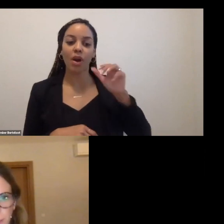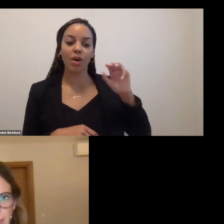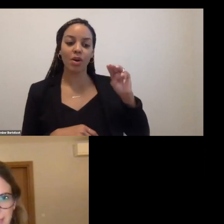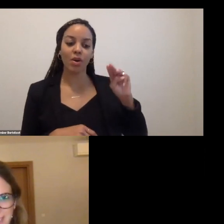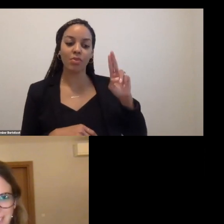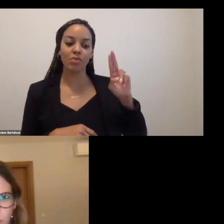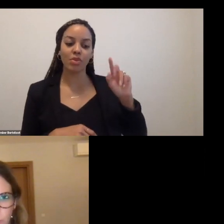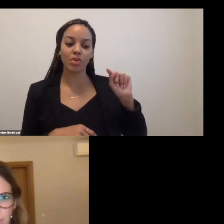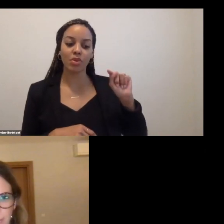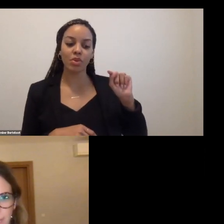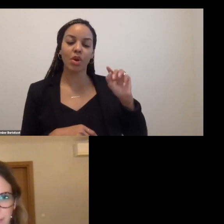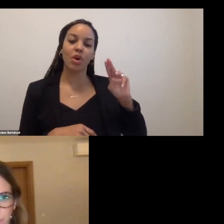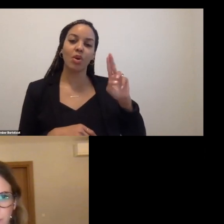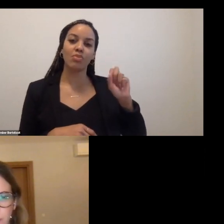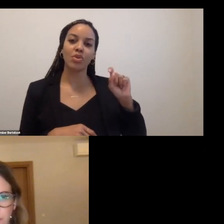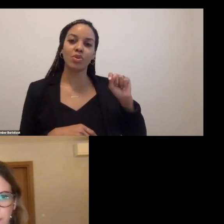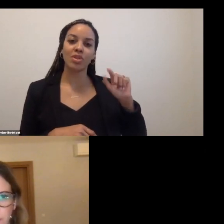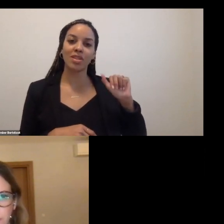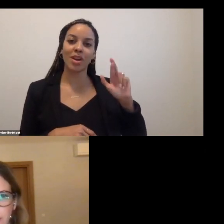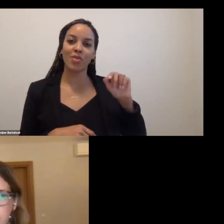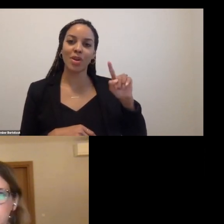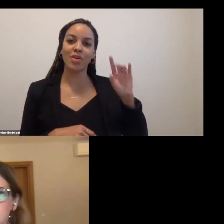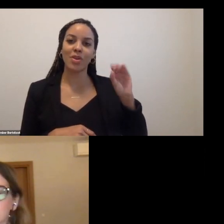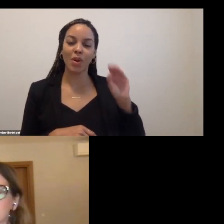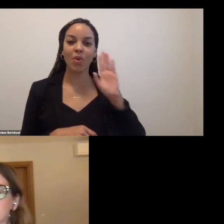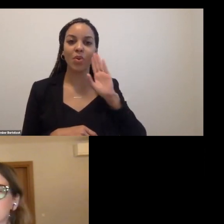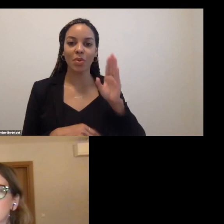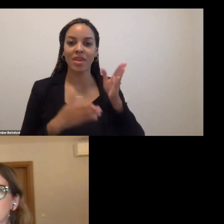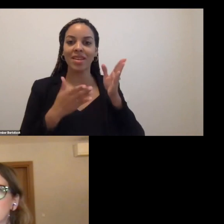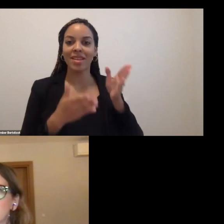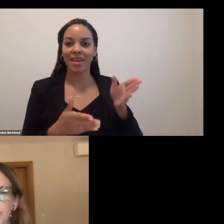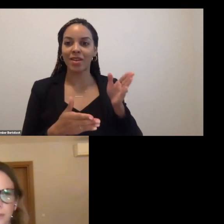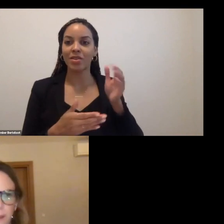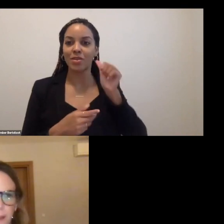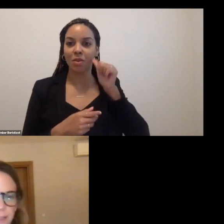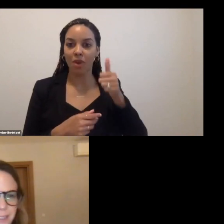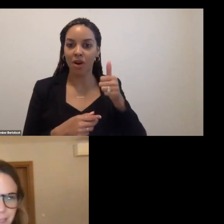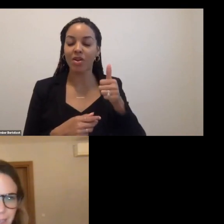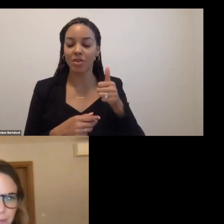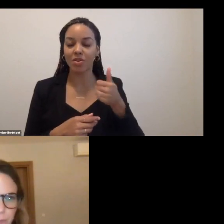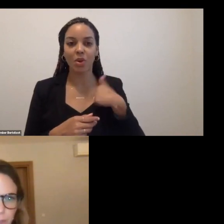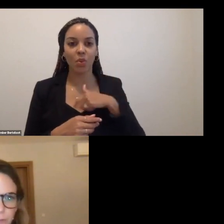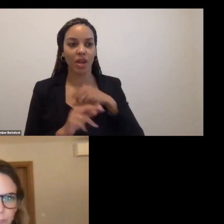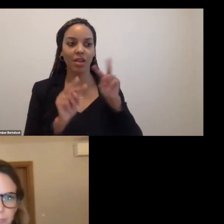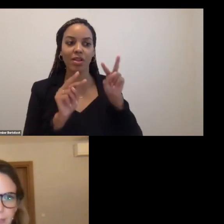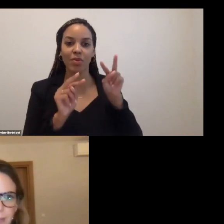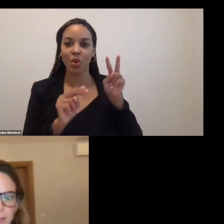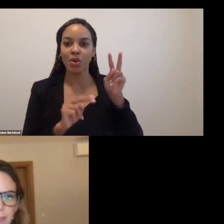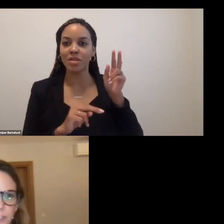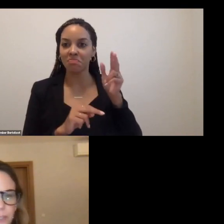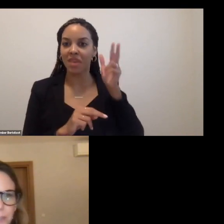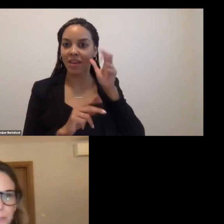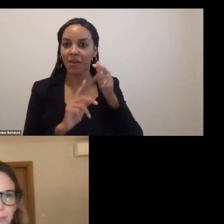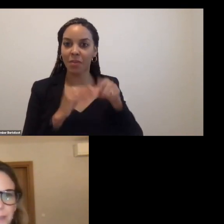o'clock panel, so we'll get to hear more about their program, which is really fascinating. I'm looking forward to that. And